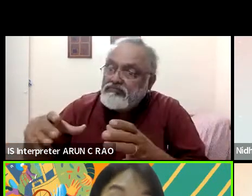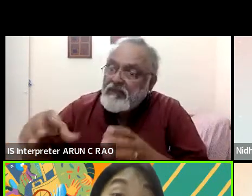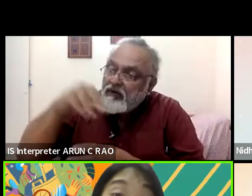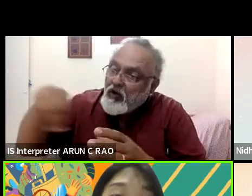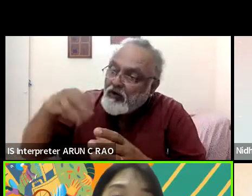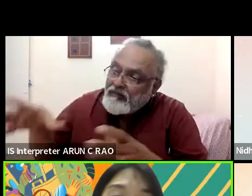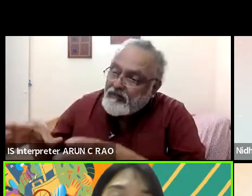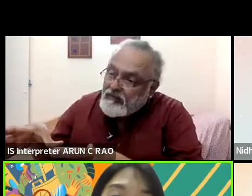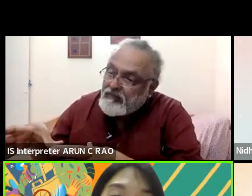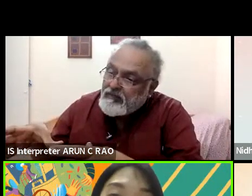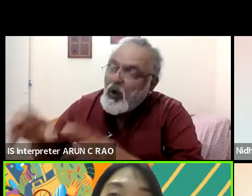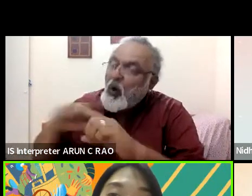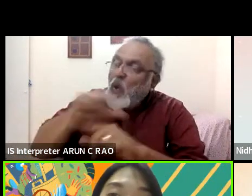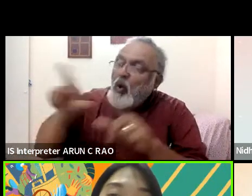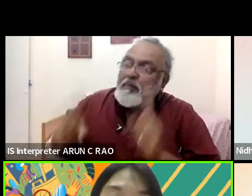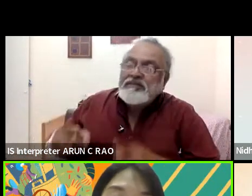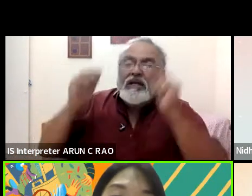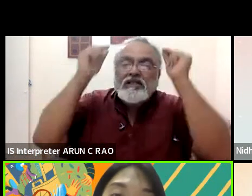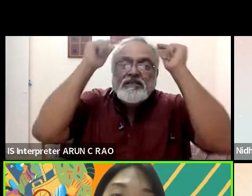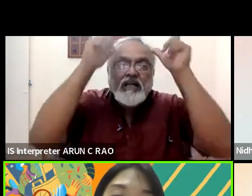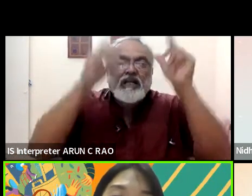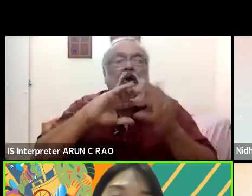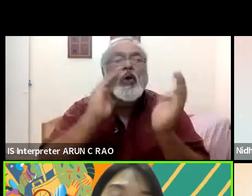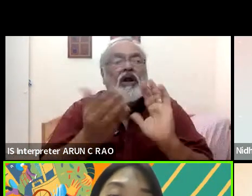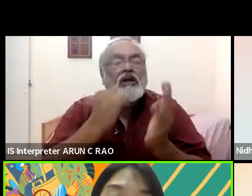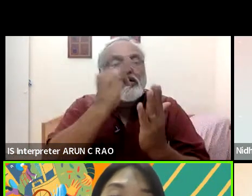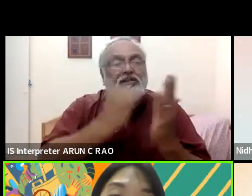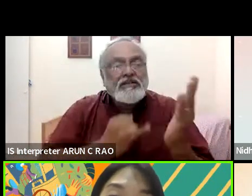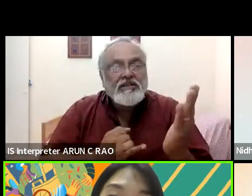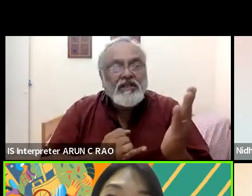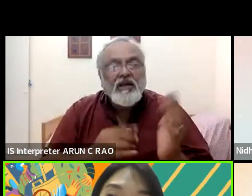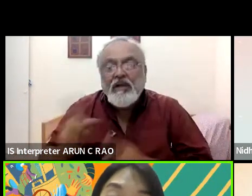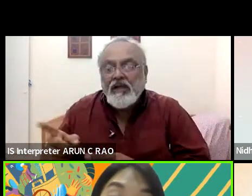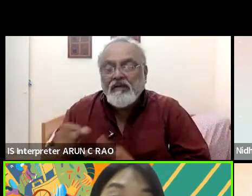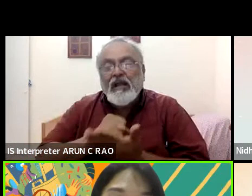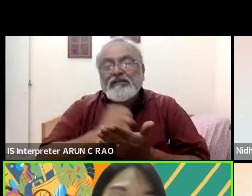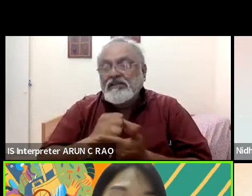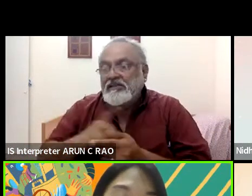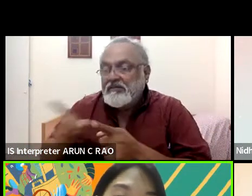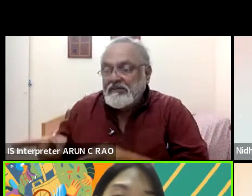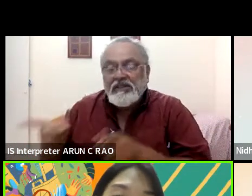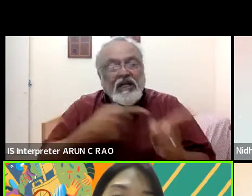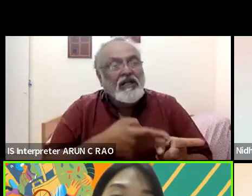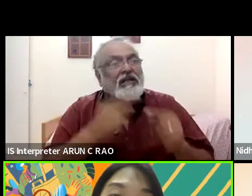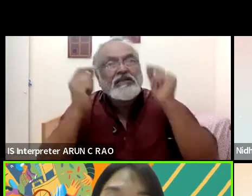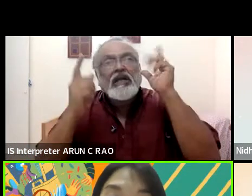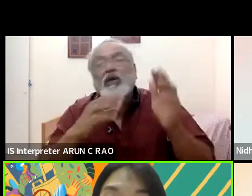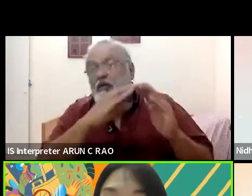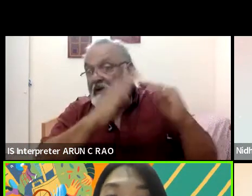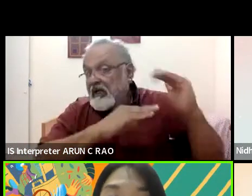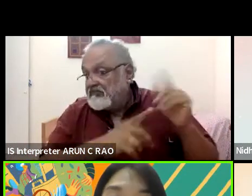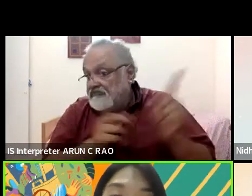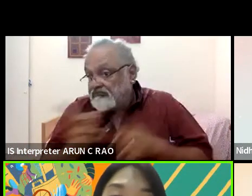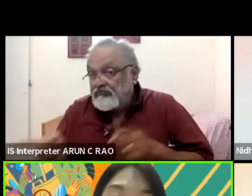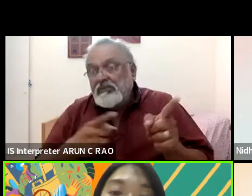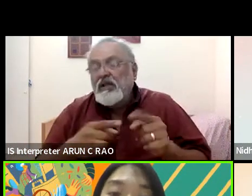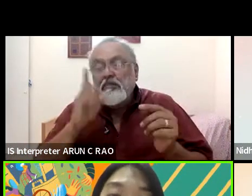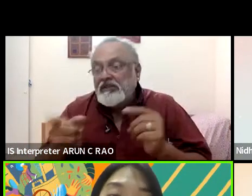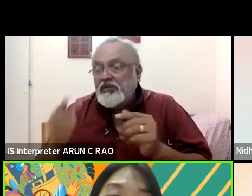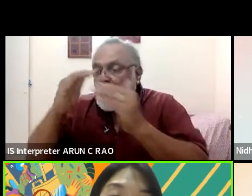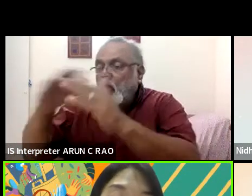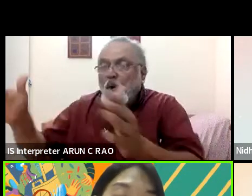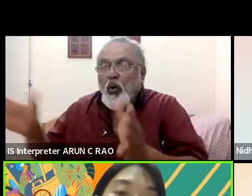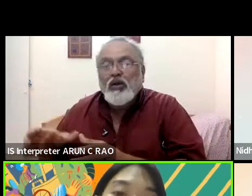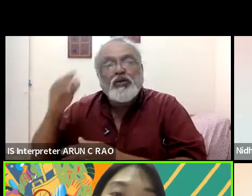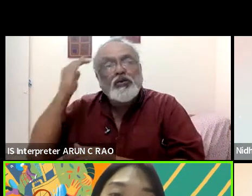design practices as a standard. I think that's one of, I agree that's sort of a scalable way for us to really target knowledge in these